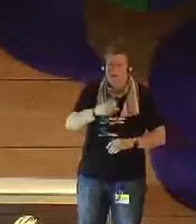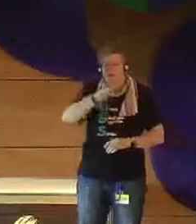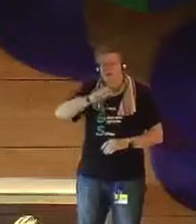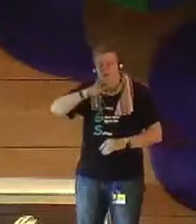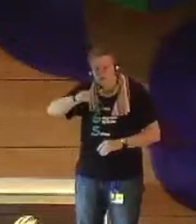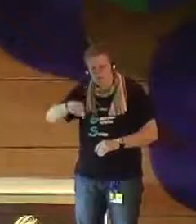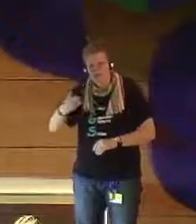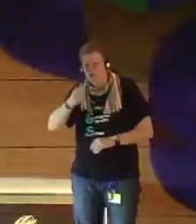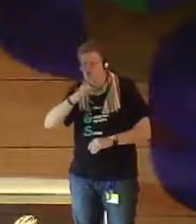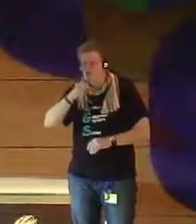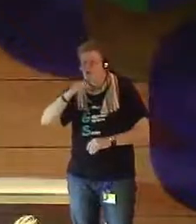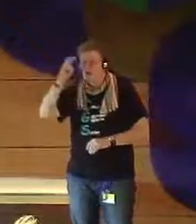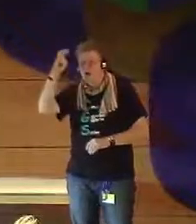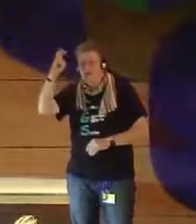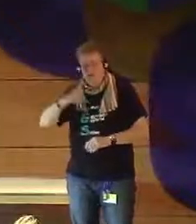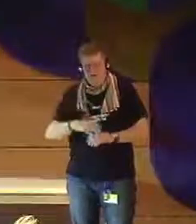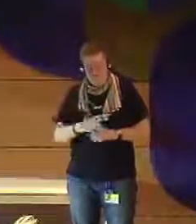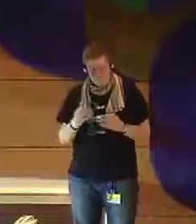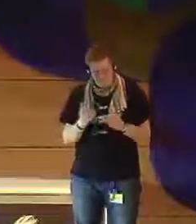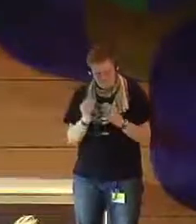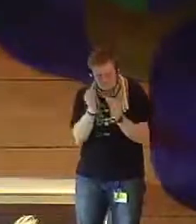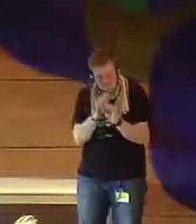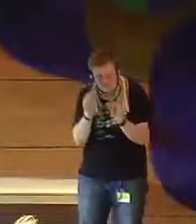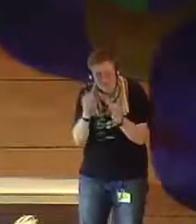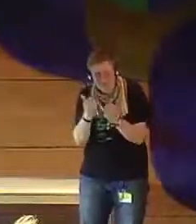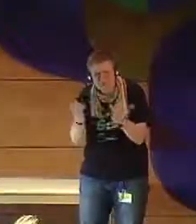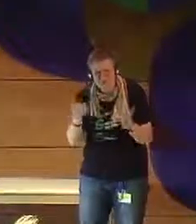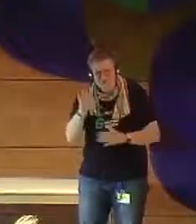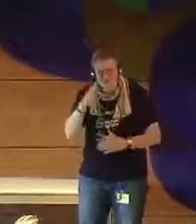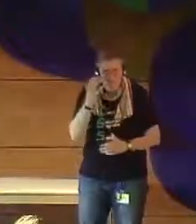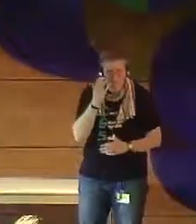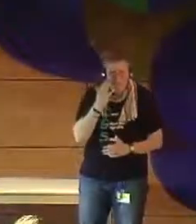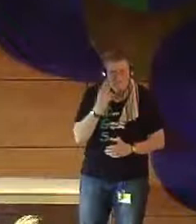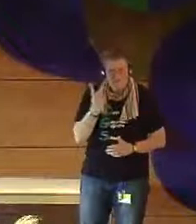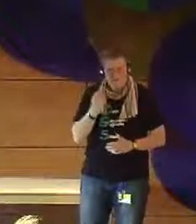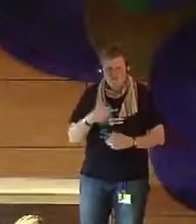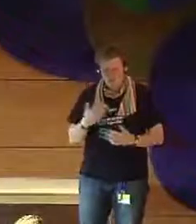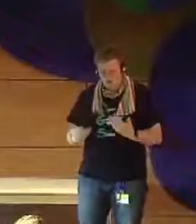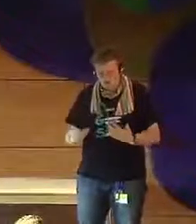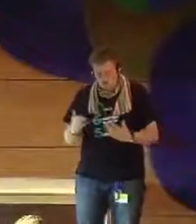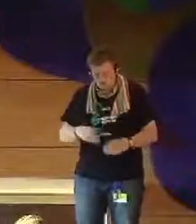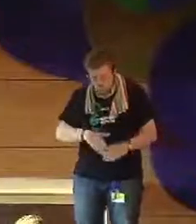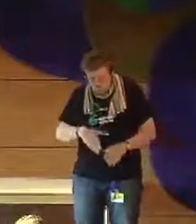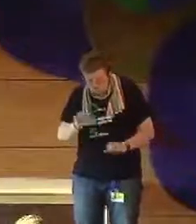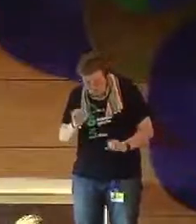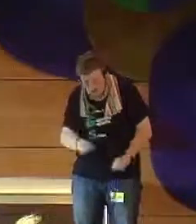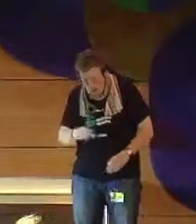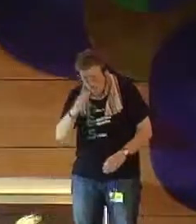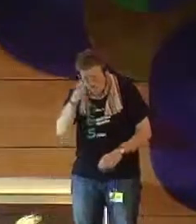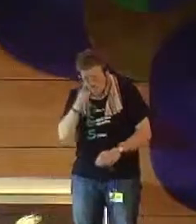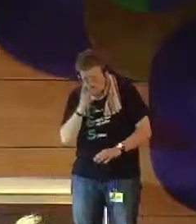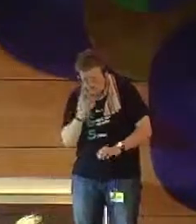and fertility? Is there something that's been helpful to do that, or a way that you go about doing that with families? I think